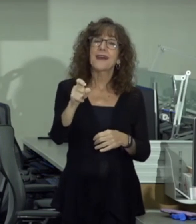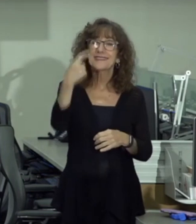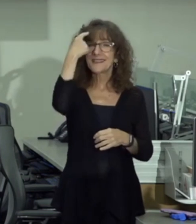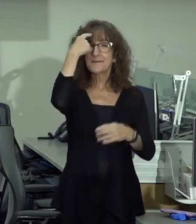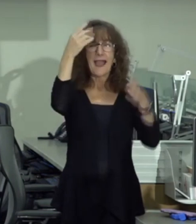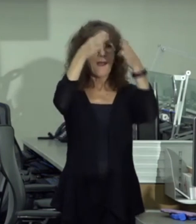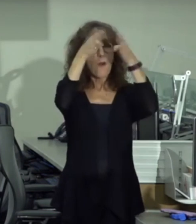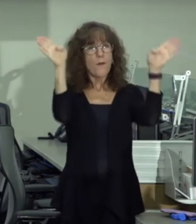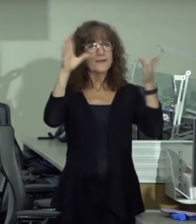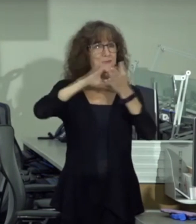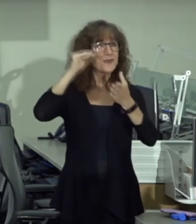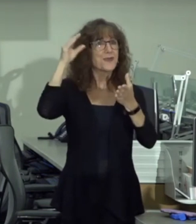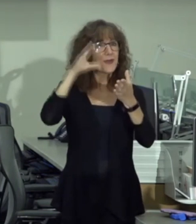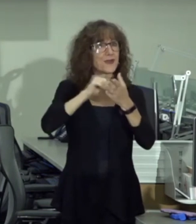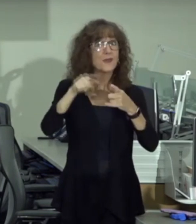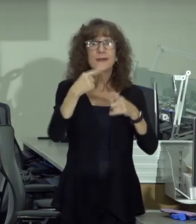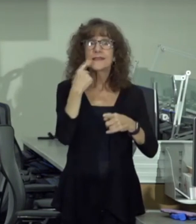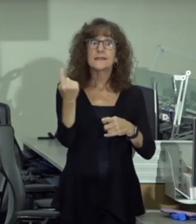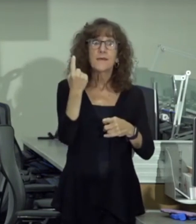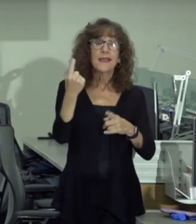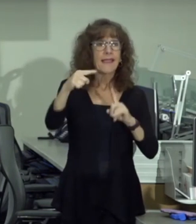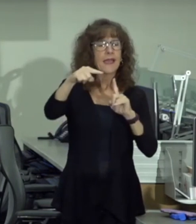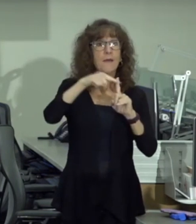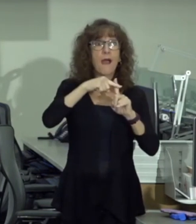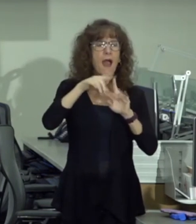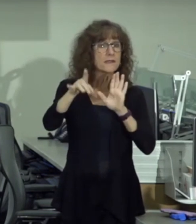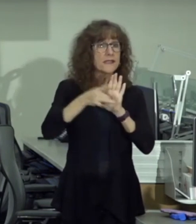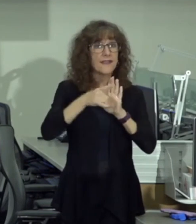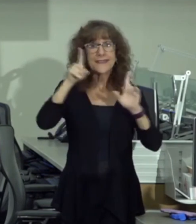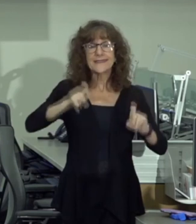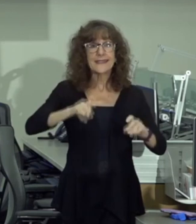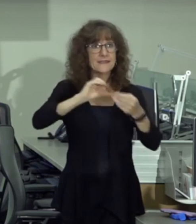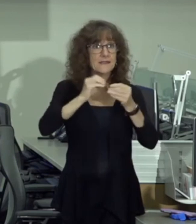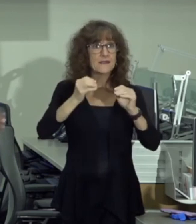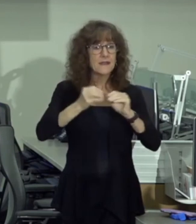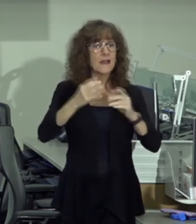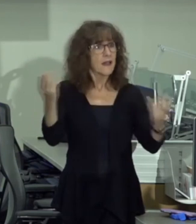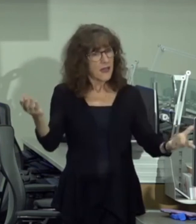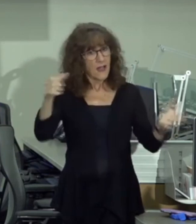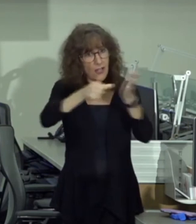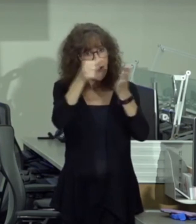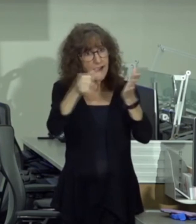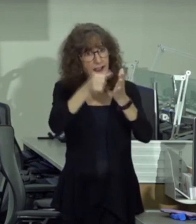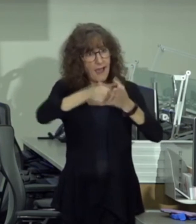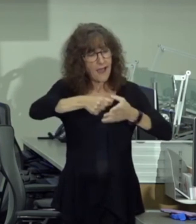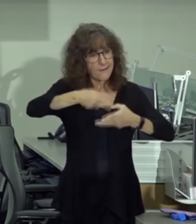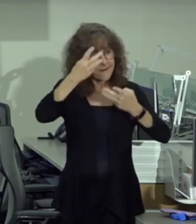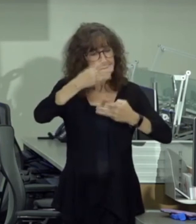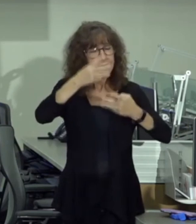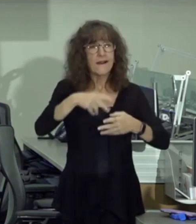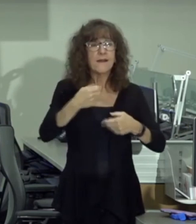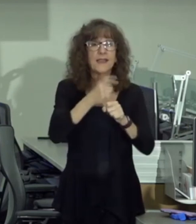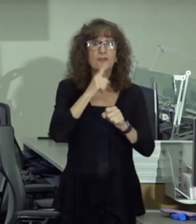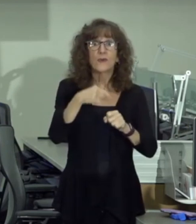mind open for learning. So when we say something like positive test rate, look it up. Make sure we're saying